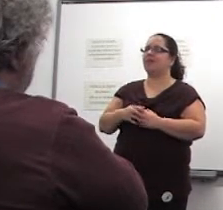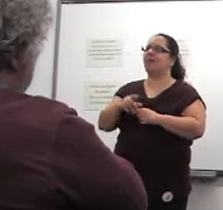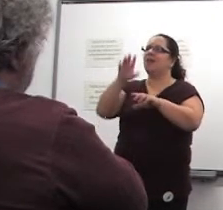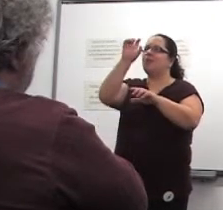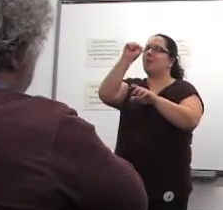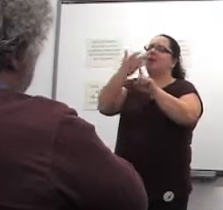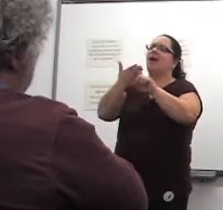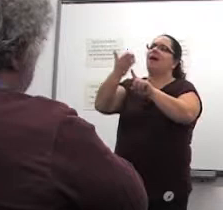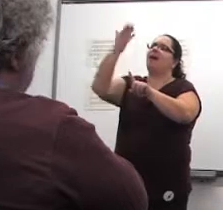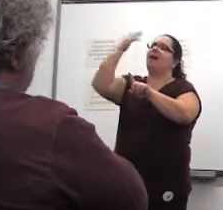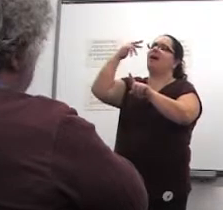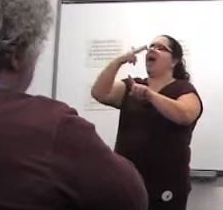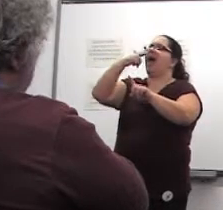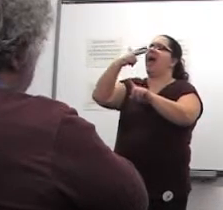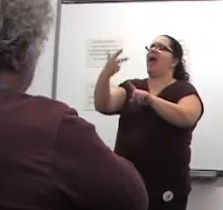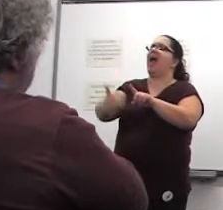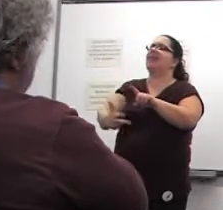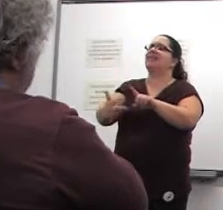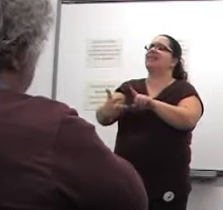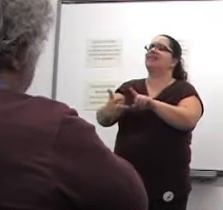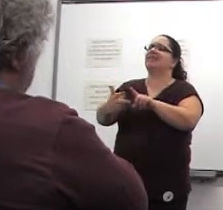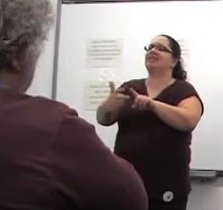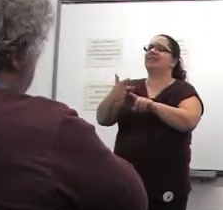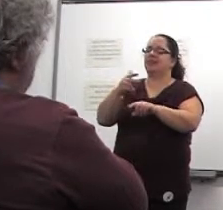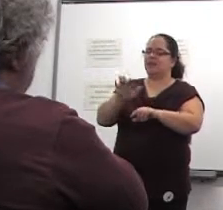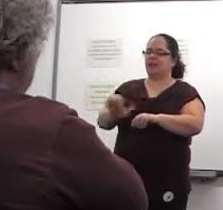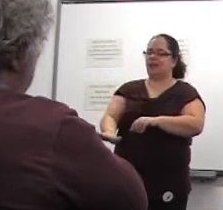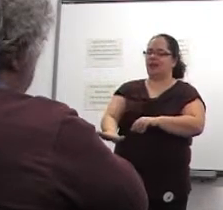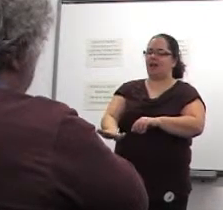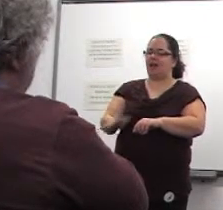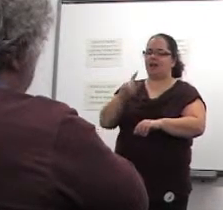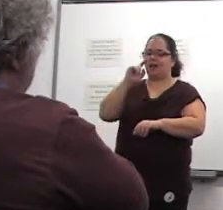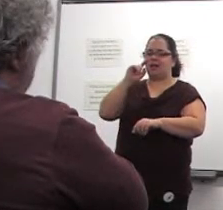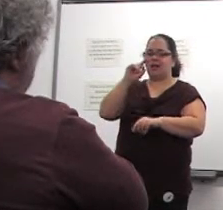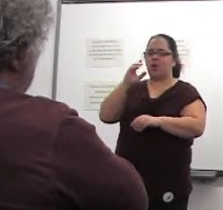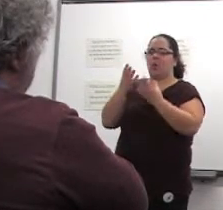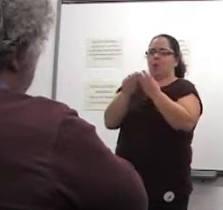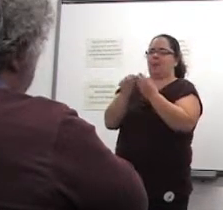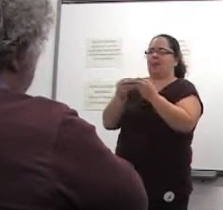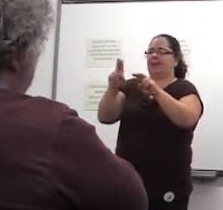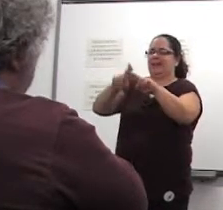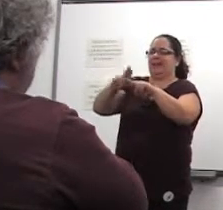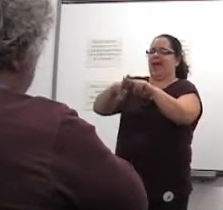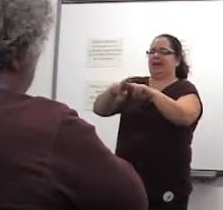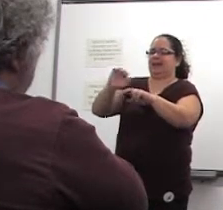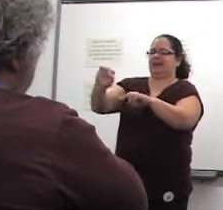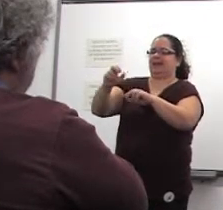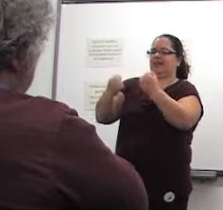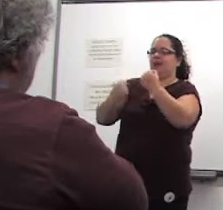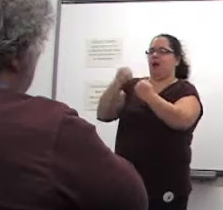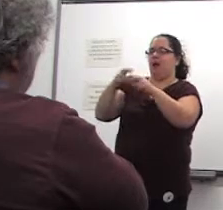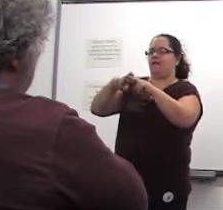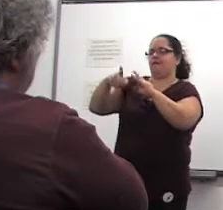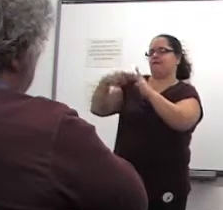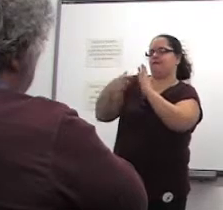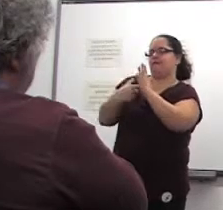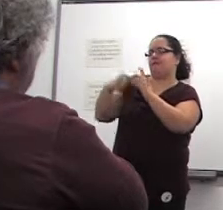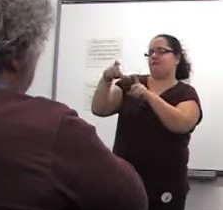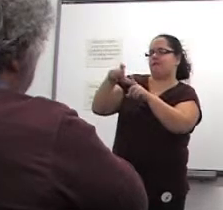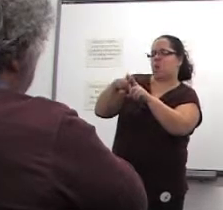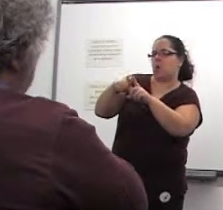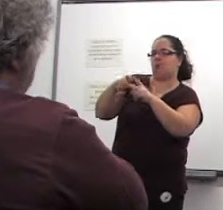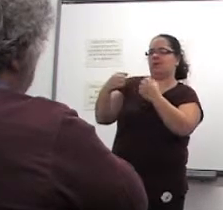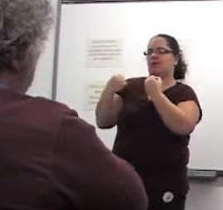8-year-old self, propped up on maroon cushions behind the wheel of his dad's black Ford Princess, reversed